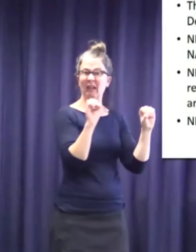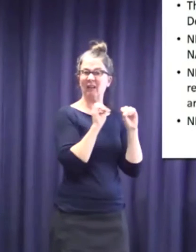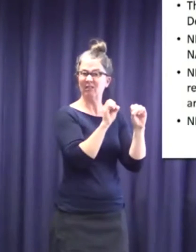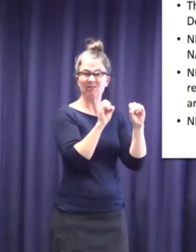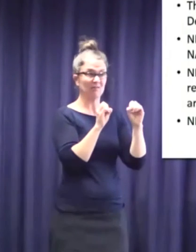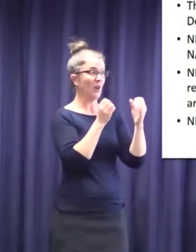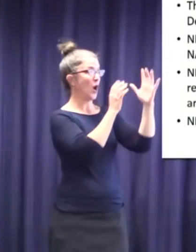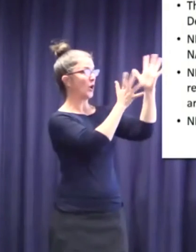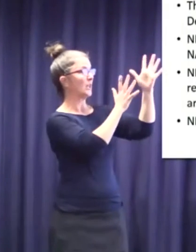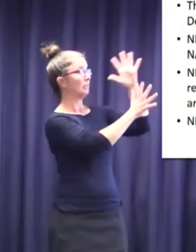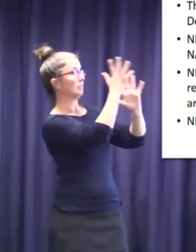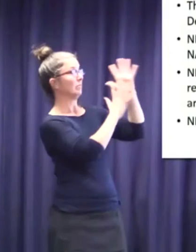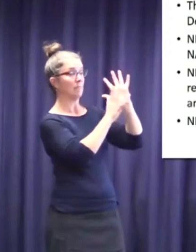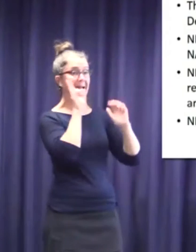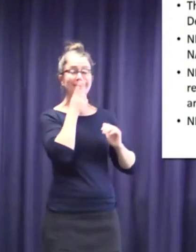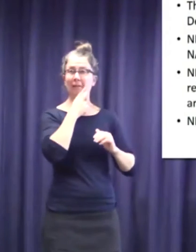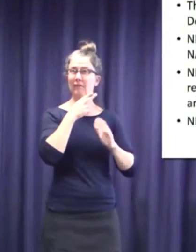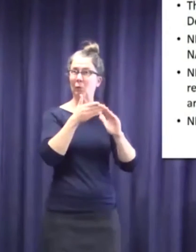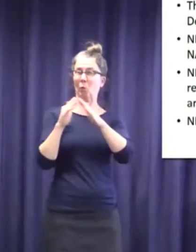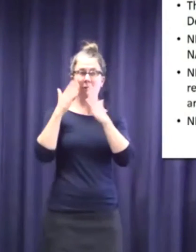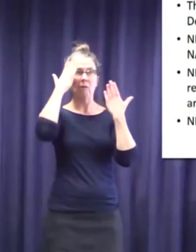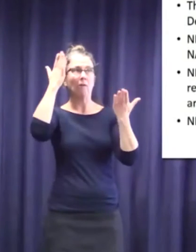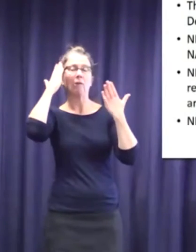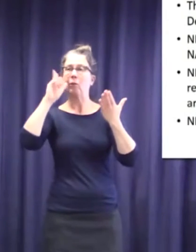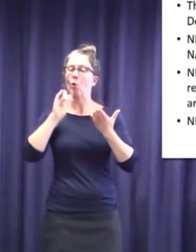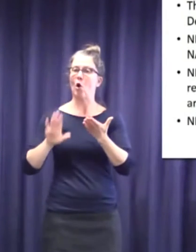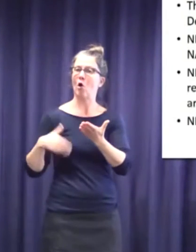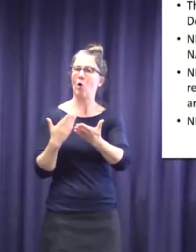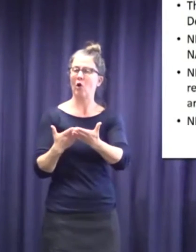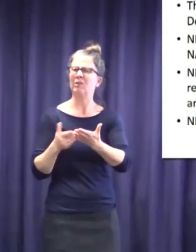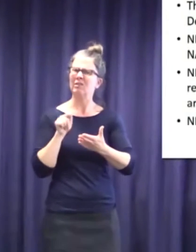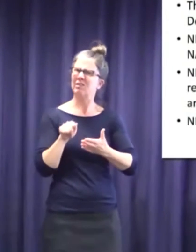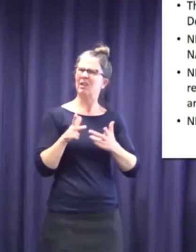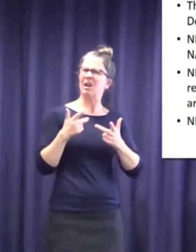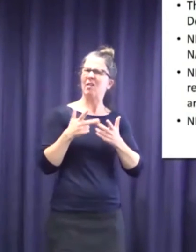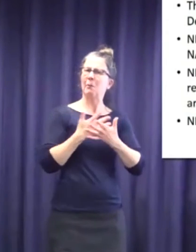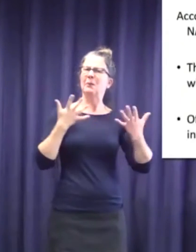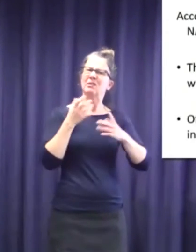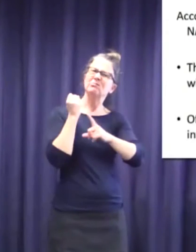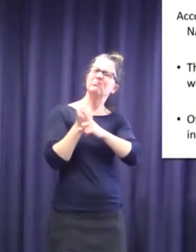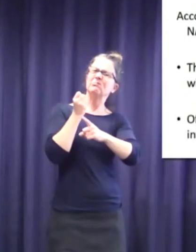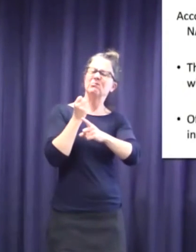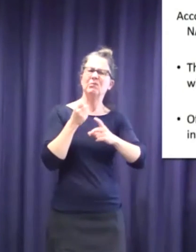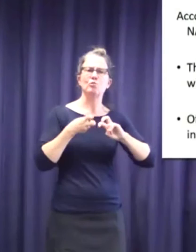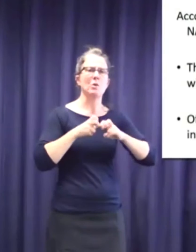community has been in the dark about this, and that also, you know, is a problem, or has been a problem.